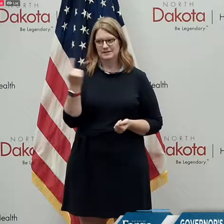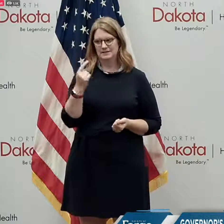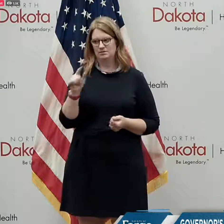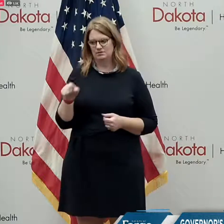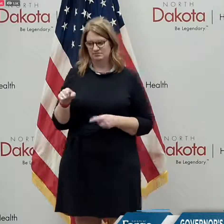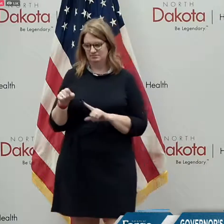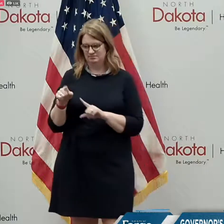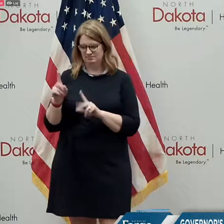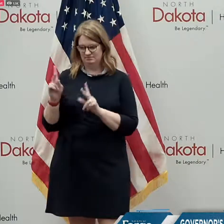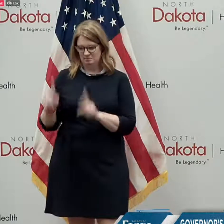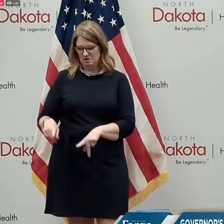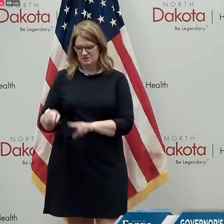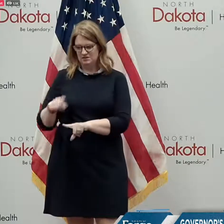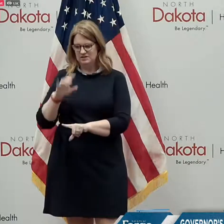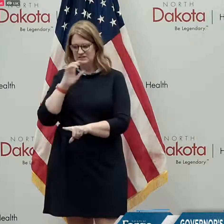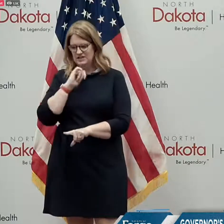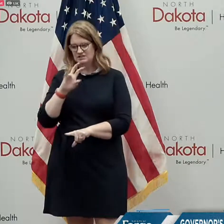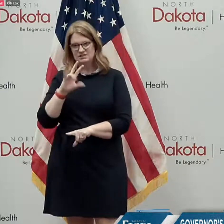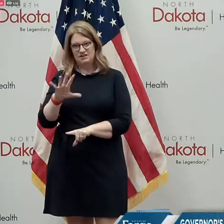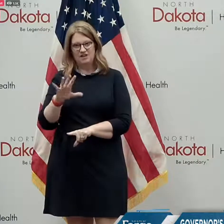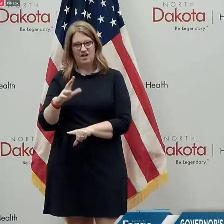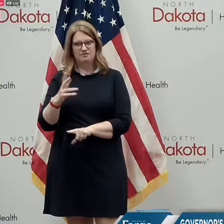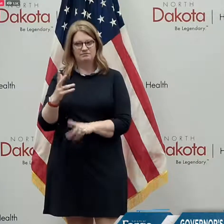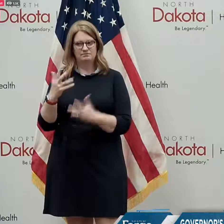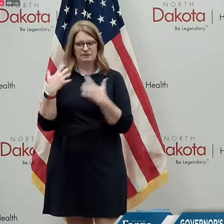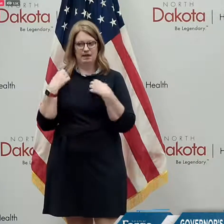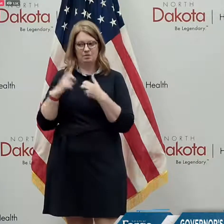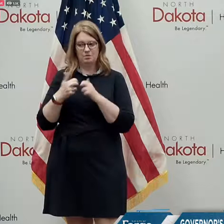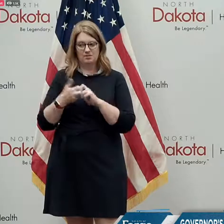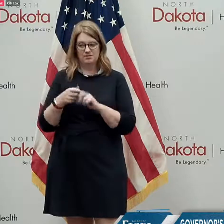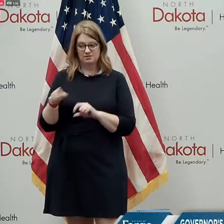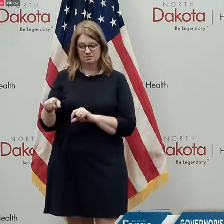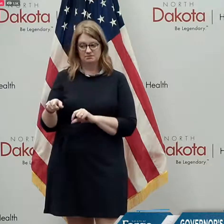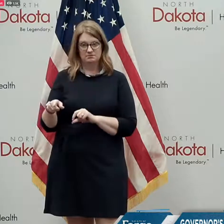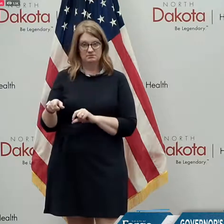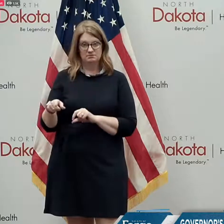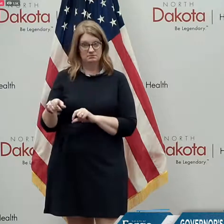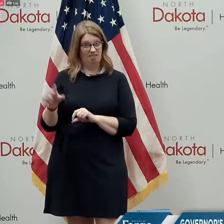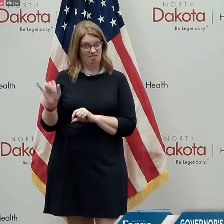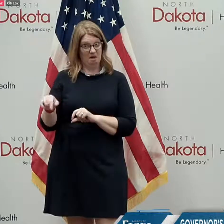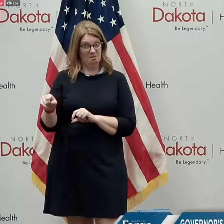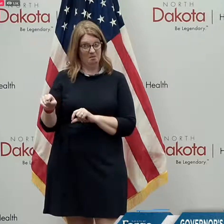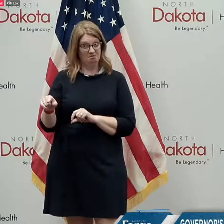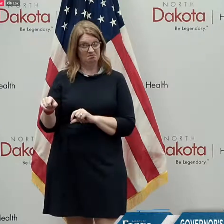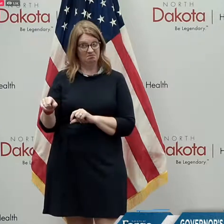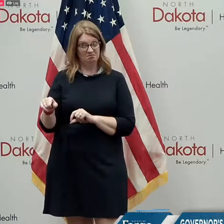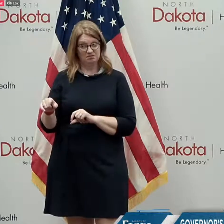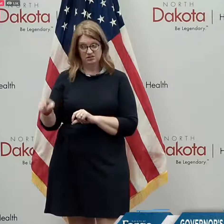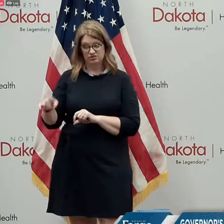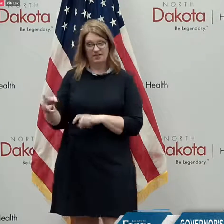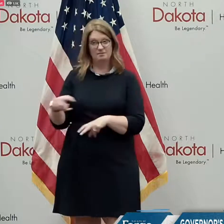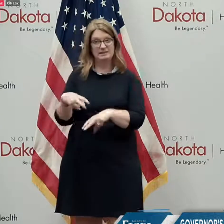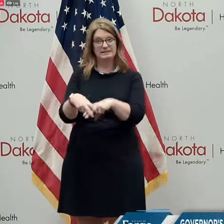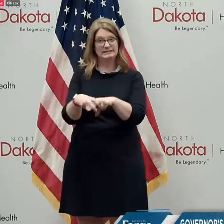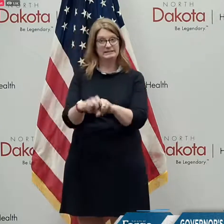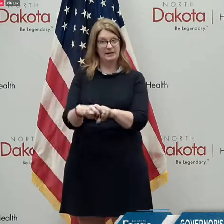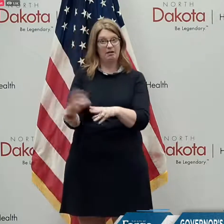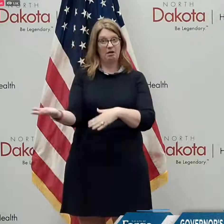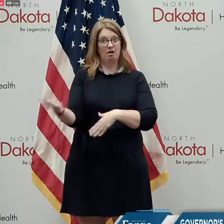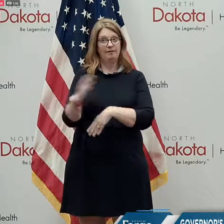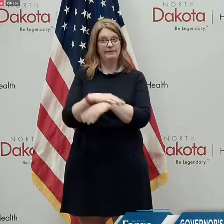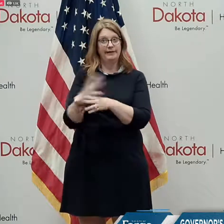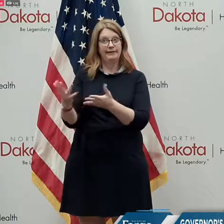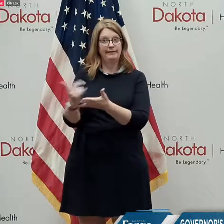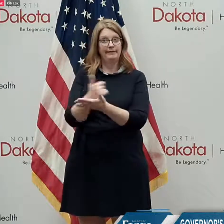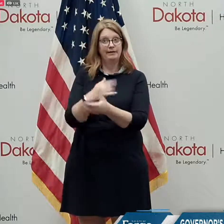75 years old with underlying health conditions, probably might not be the best choice for them to, sit at a poll all day. So,